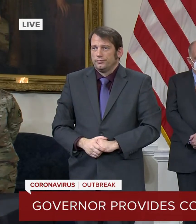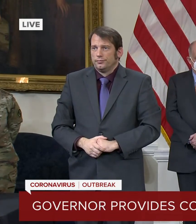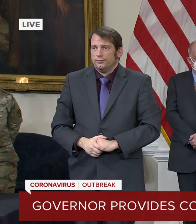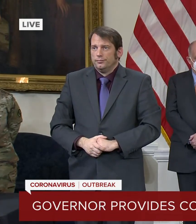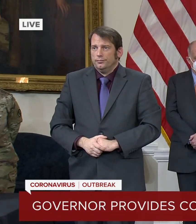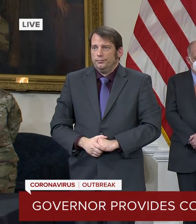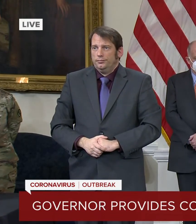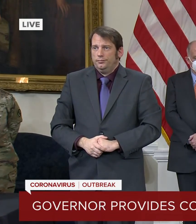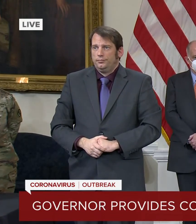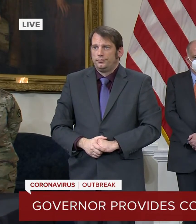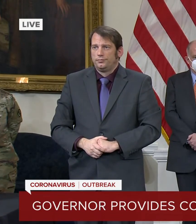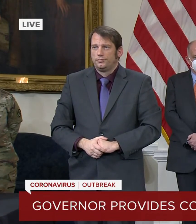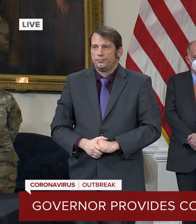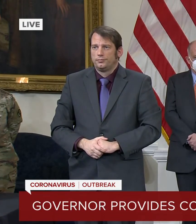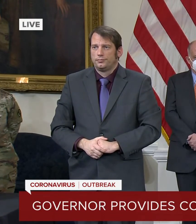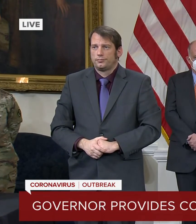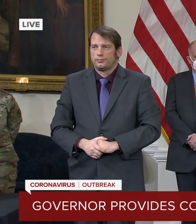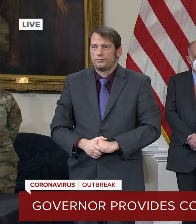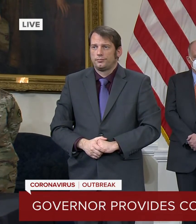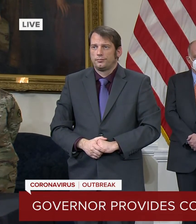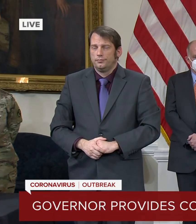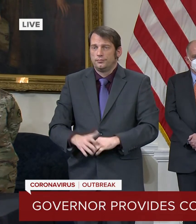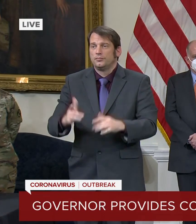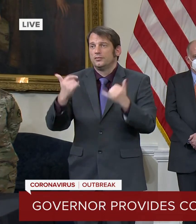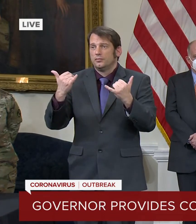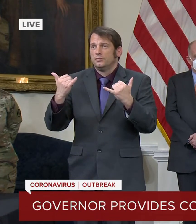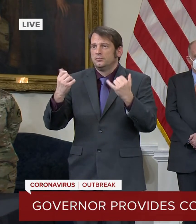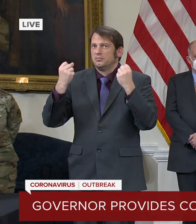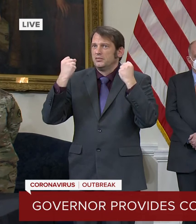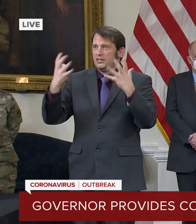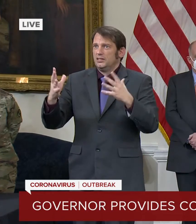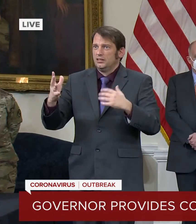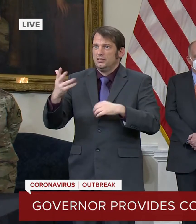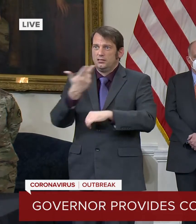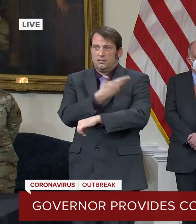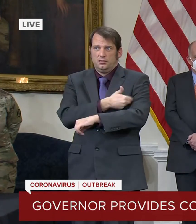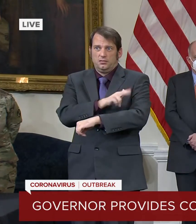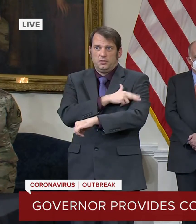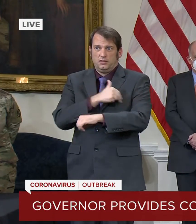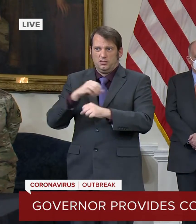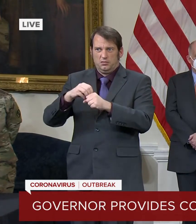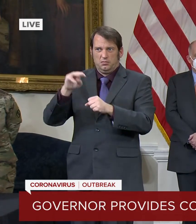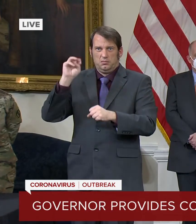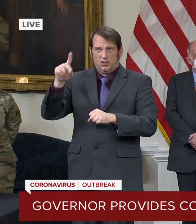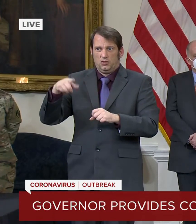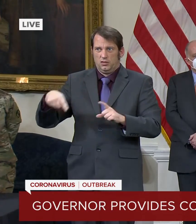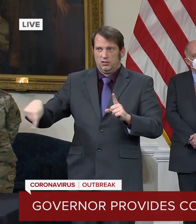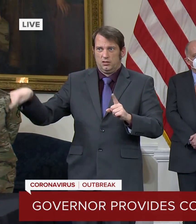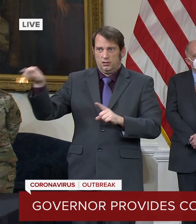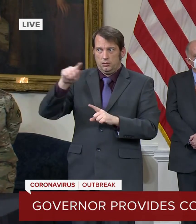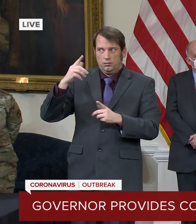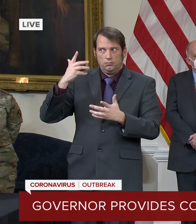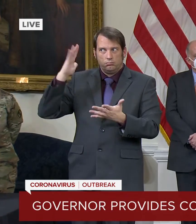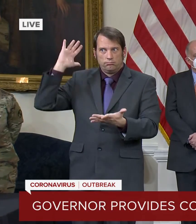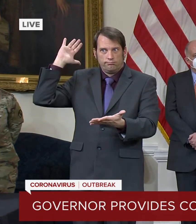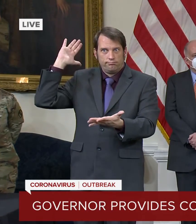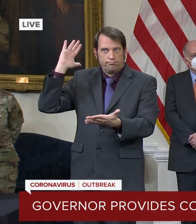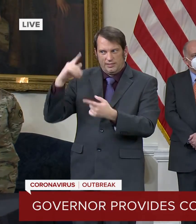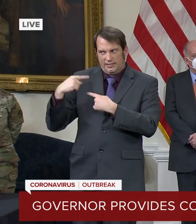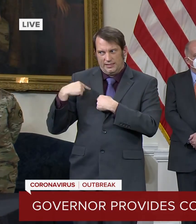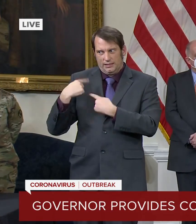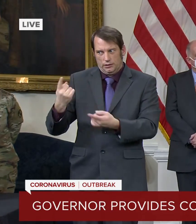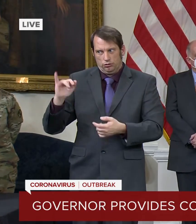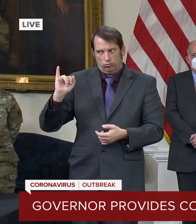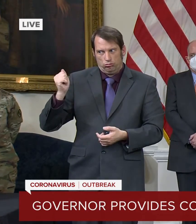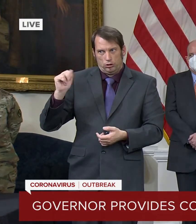Maryland hospitals. The number of hospitalized patients has been declining since it peaked on January 11th. As other indicators improve, we